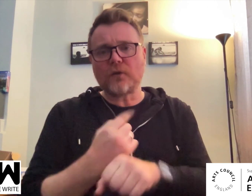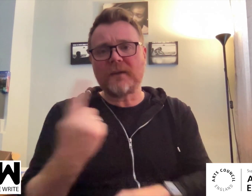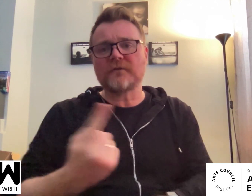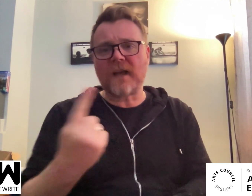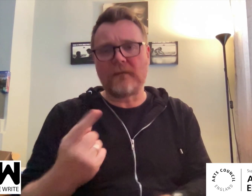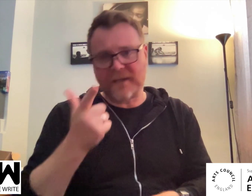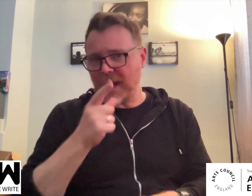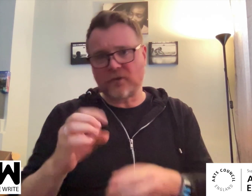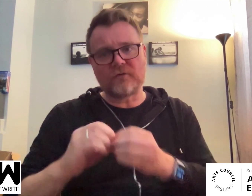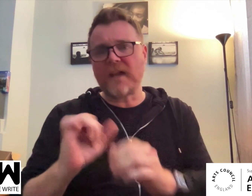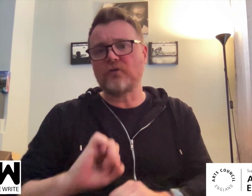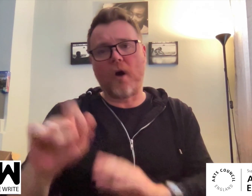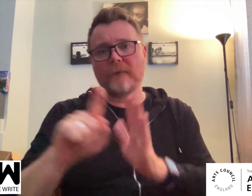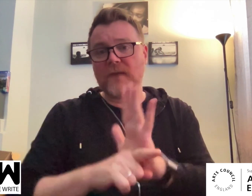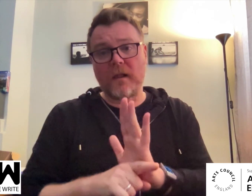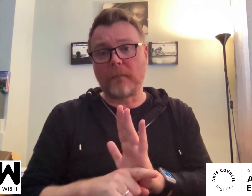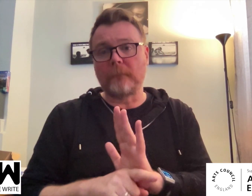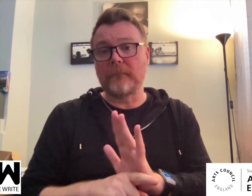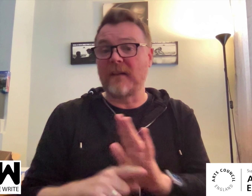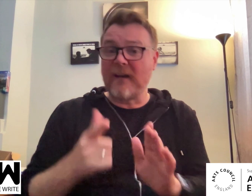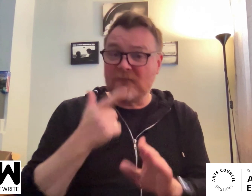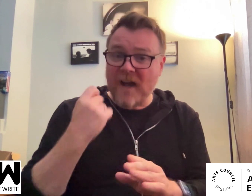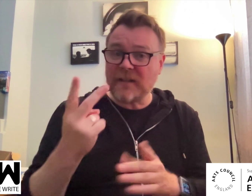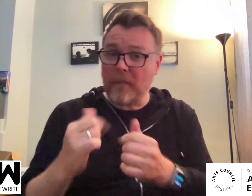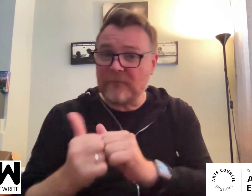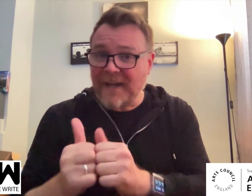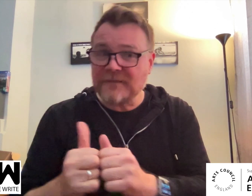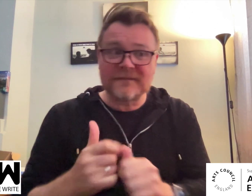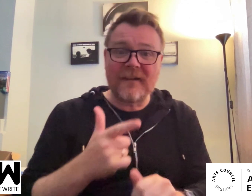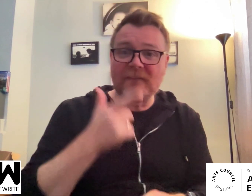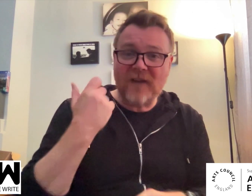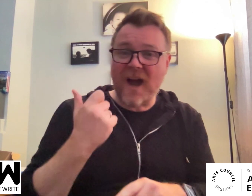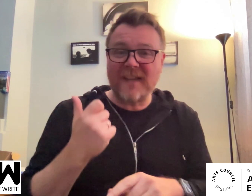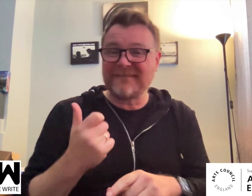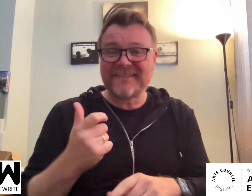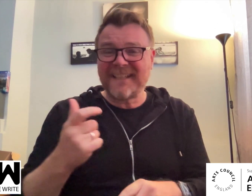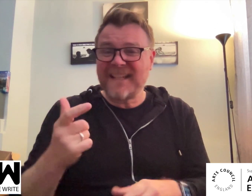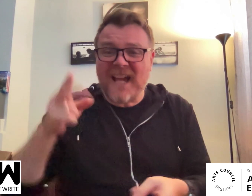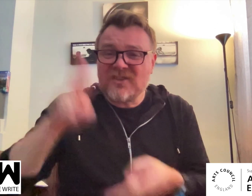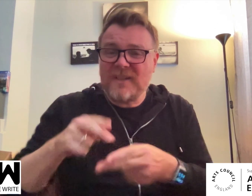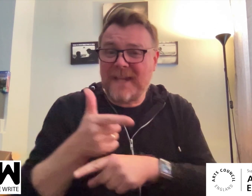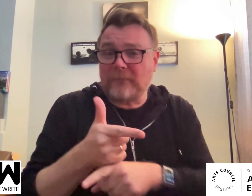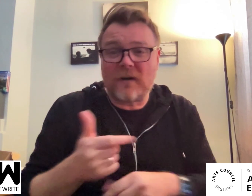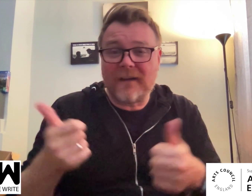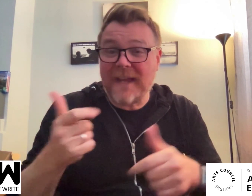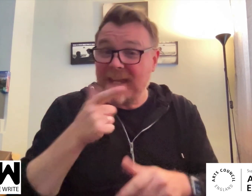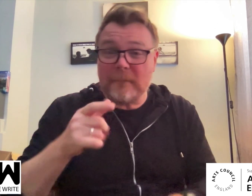You should do that yourself. You can create your own little films, get some friends together, find a cheap camera. You can even use